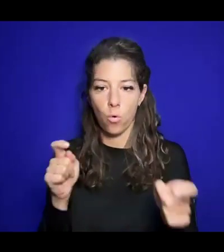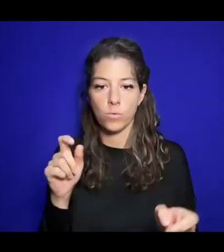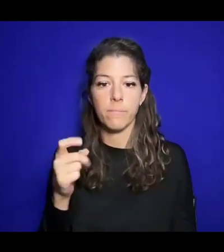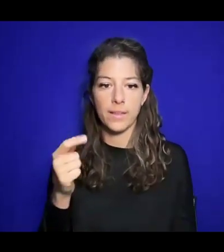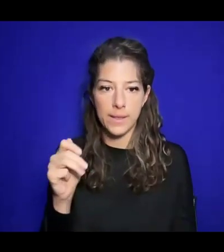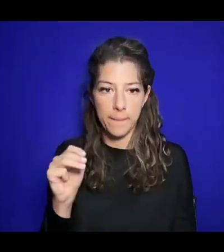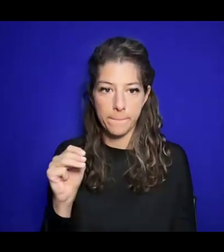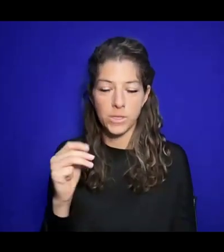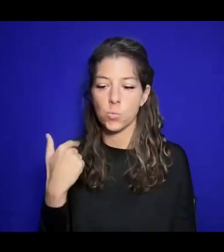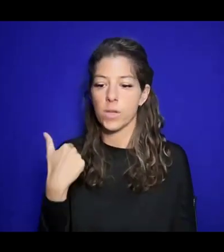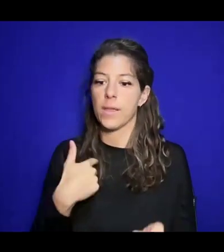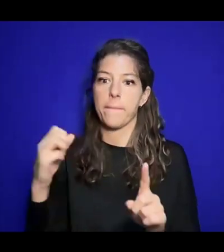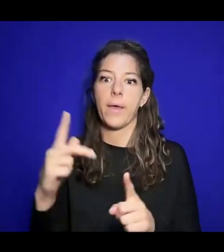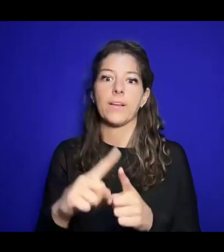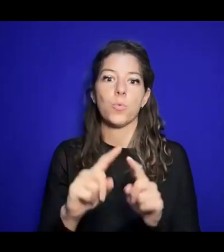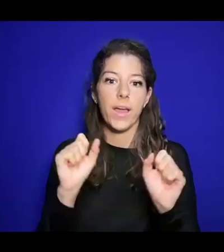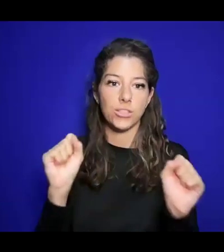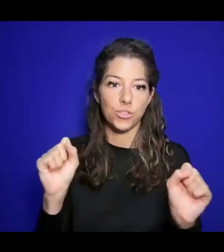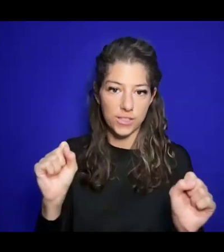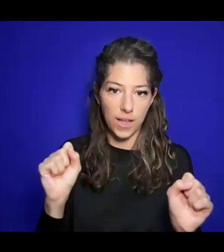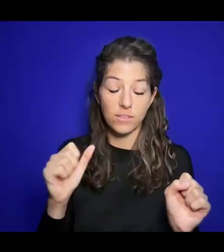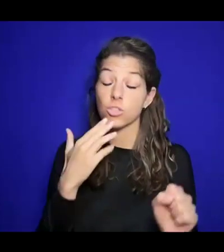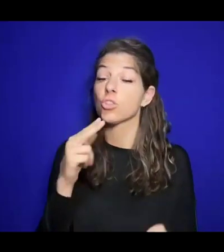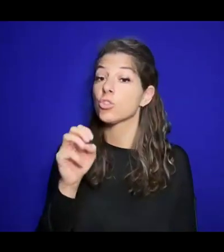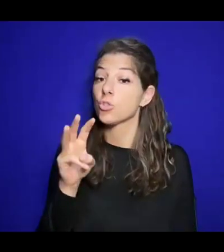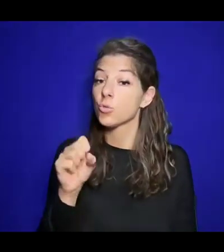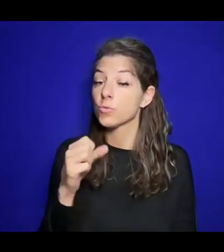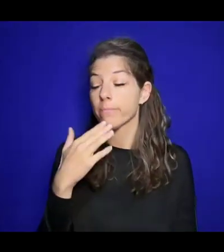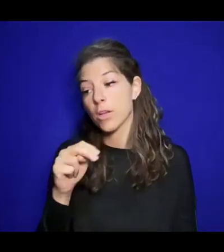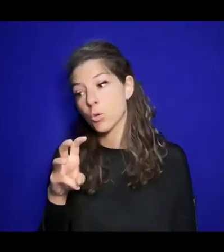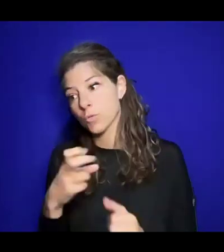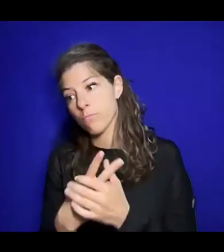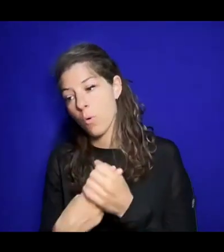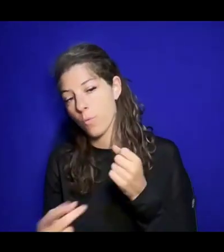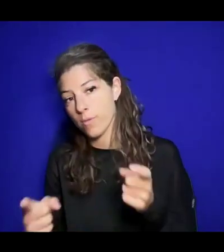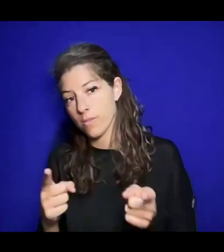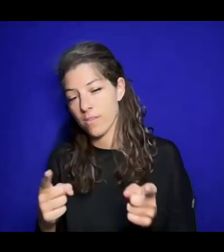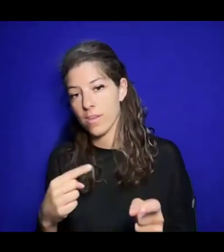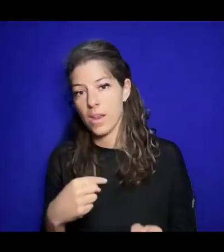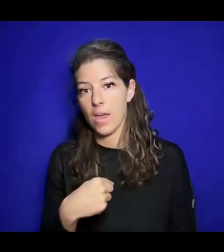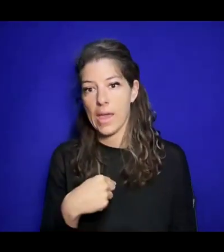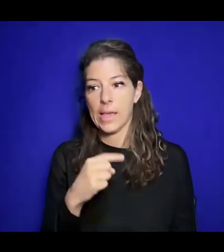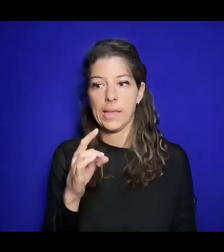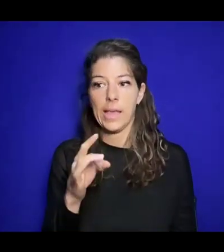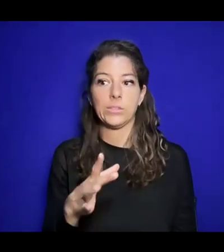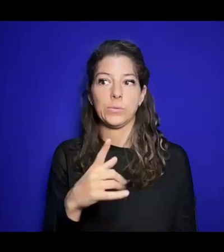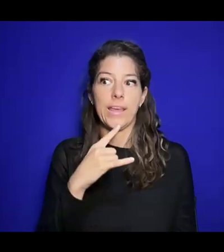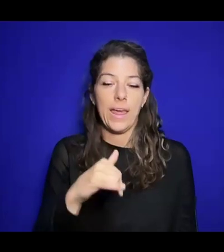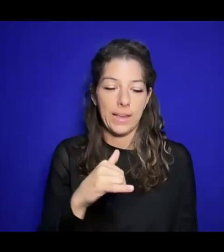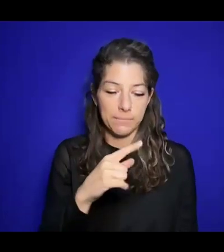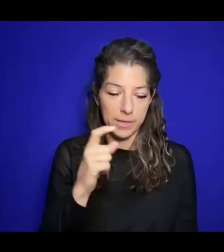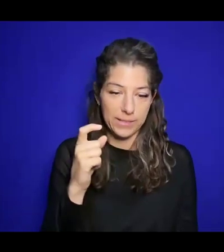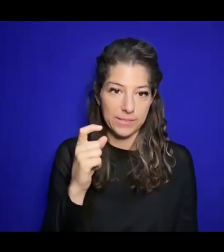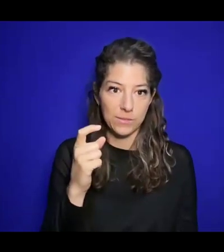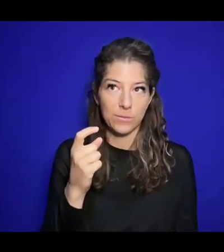spasms so he can get back to the exercise. It's a good news, bad news. And I hate to say this because it's